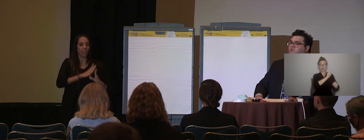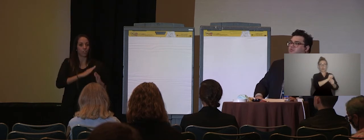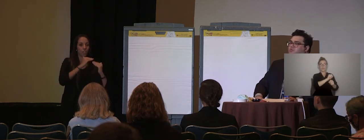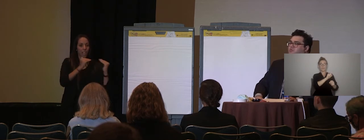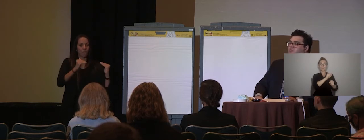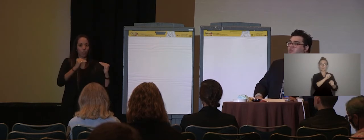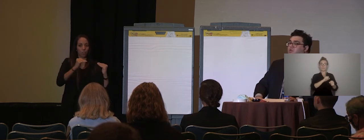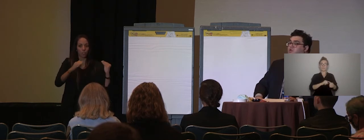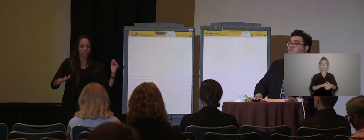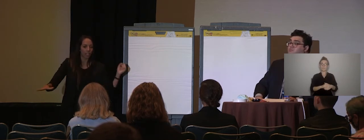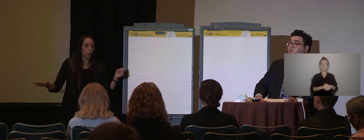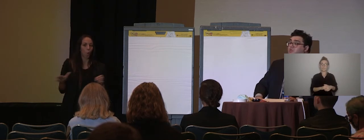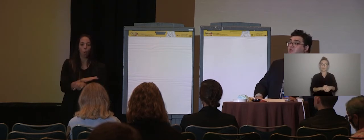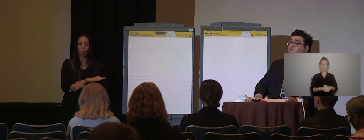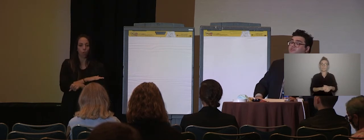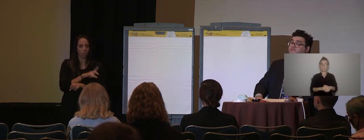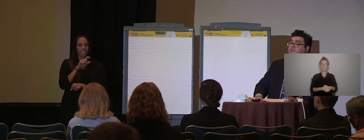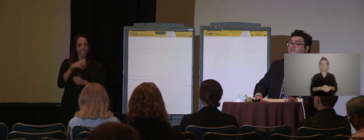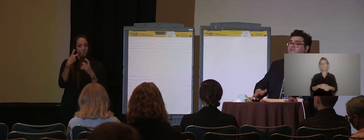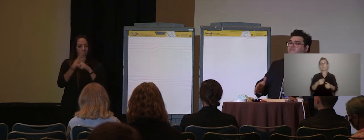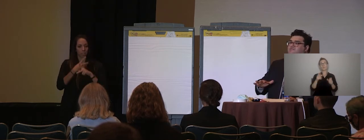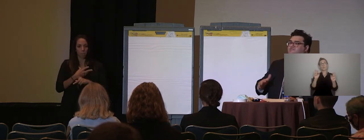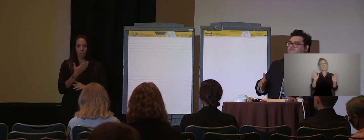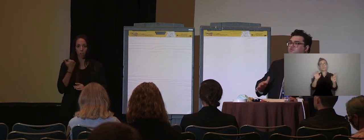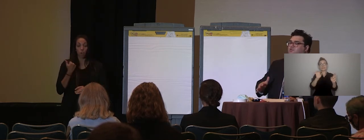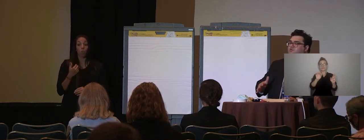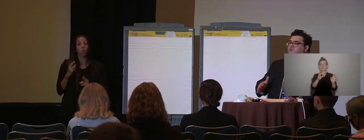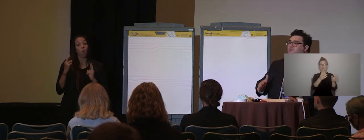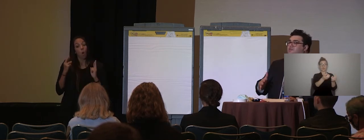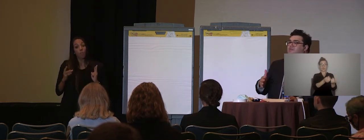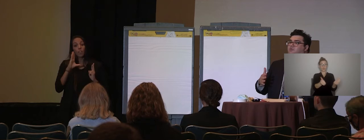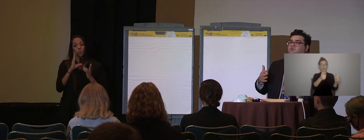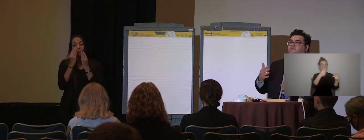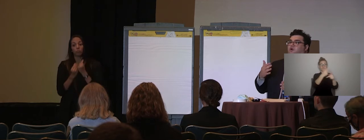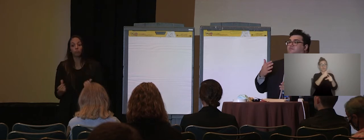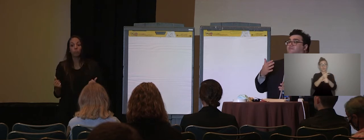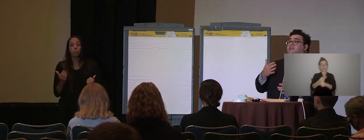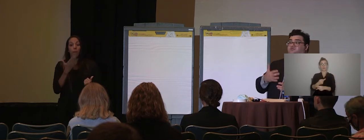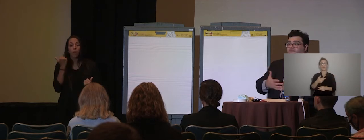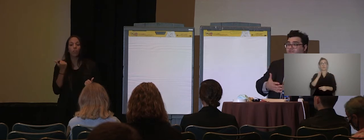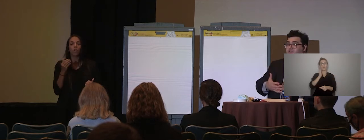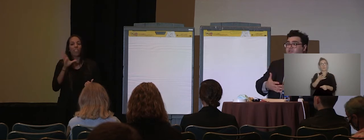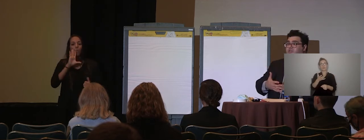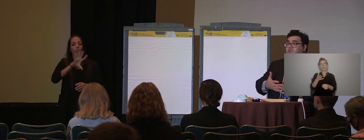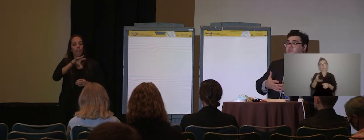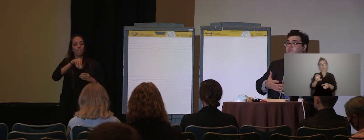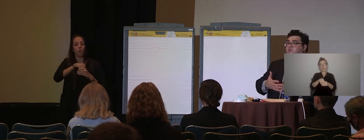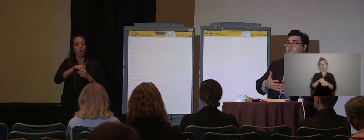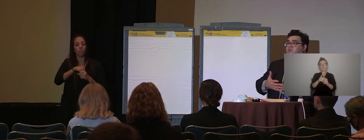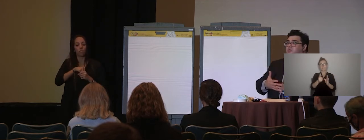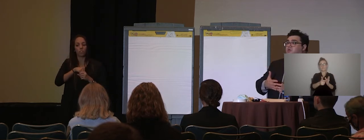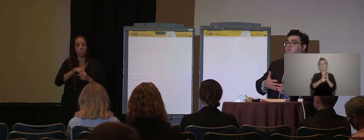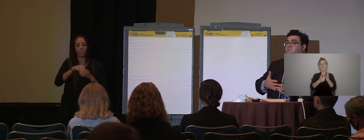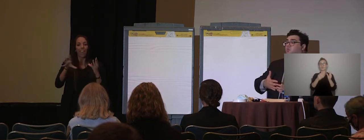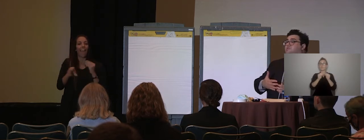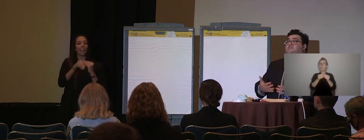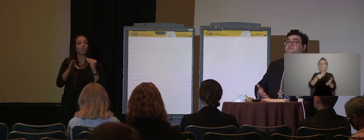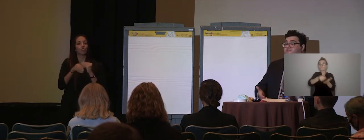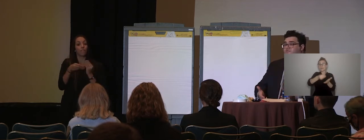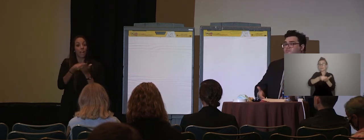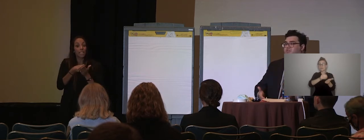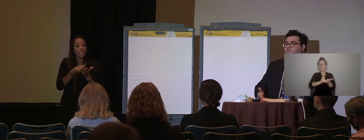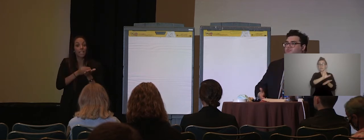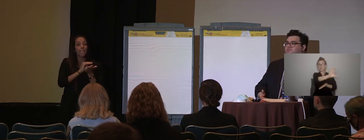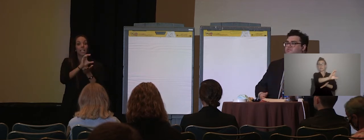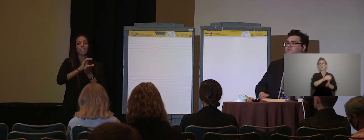whole. And hopefully if that gets sorted a little bit, and that will involve extra funding, more